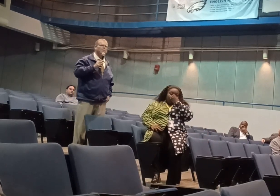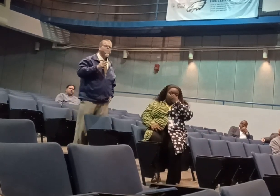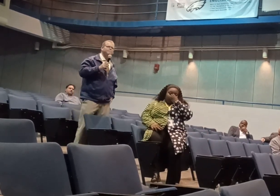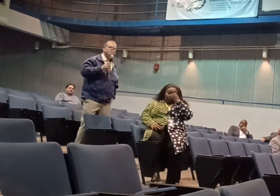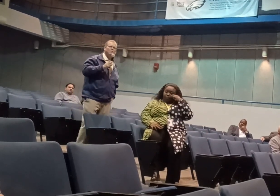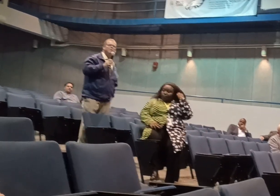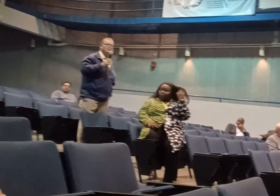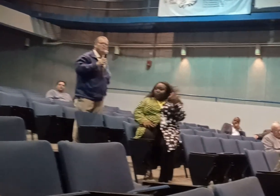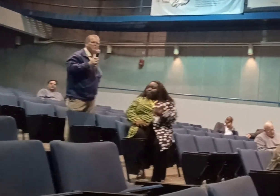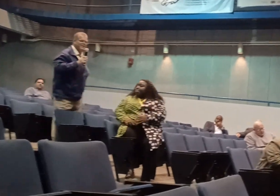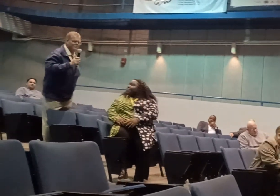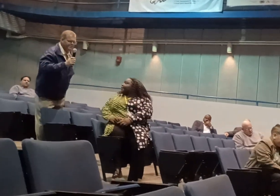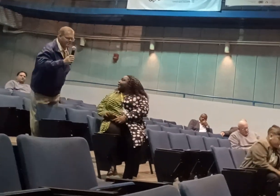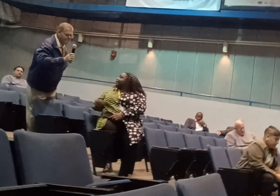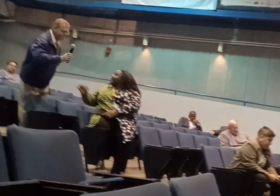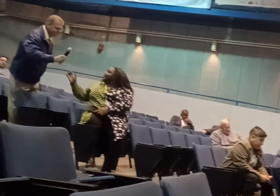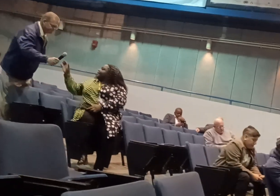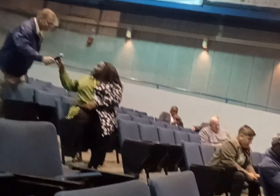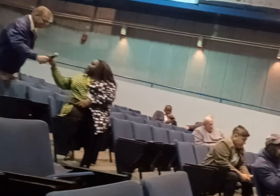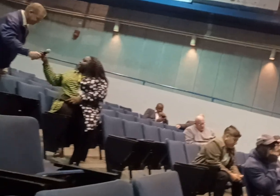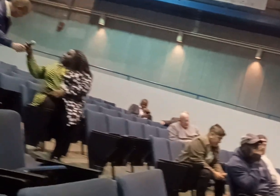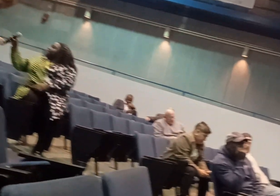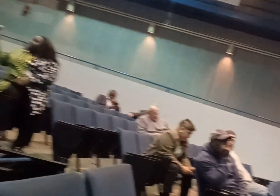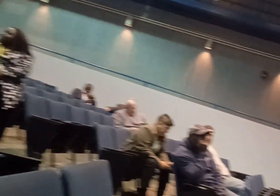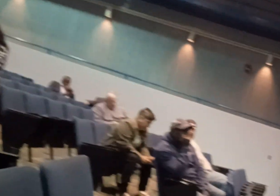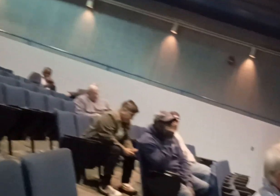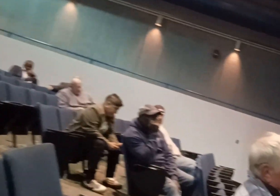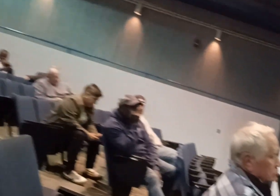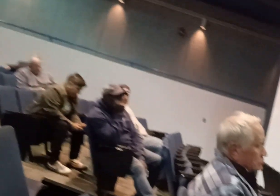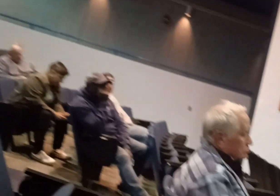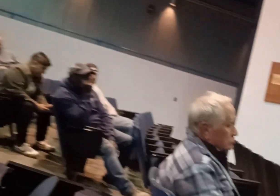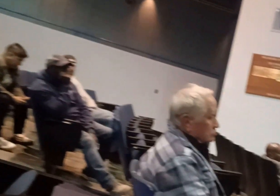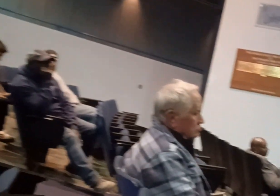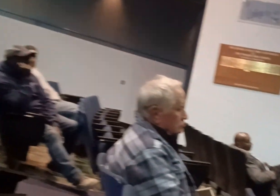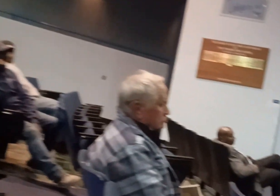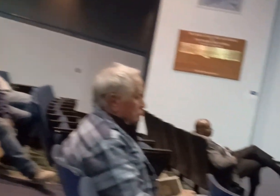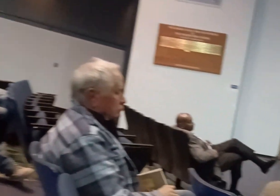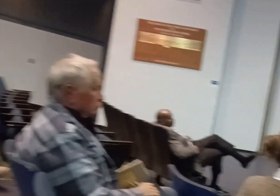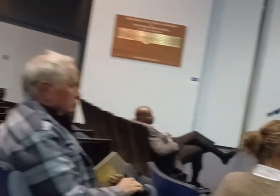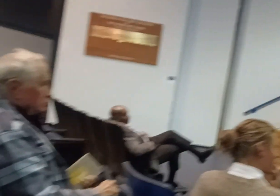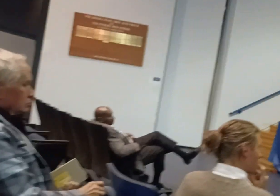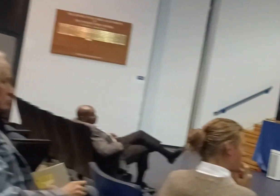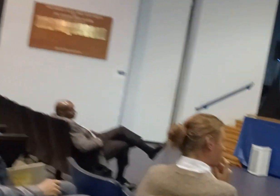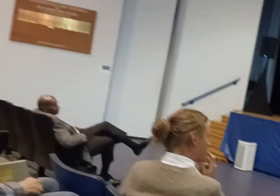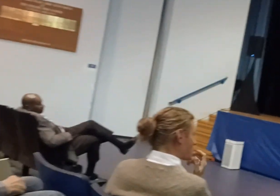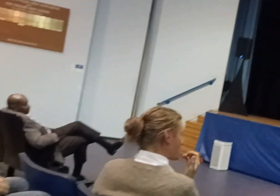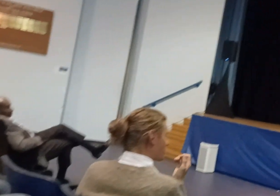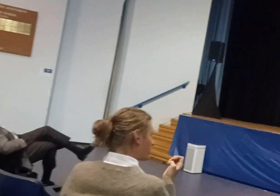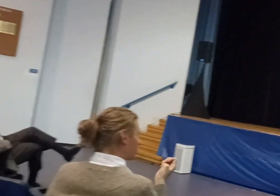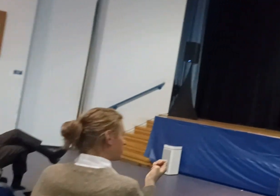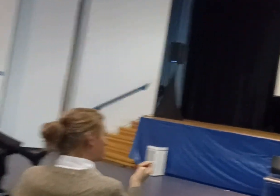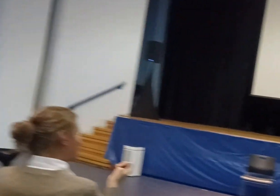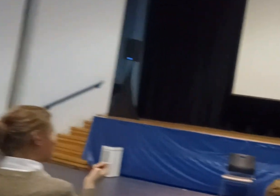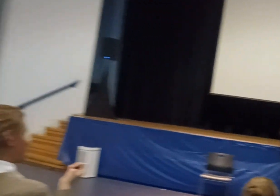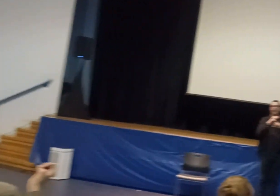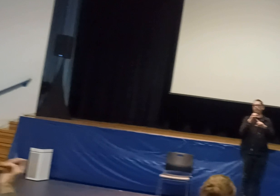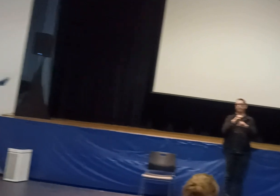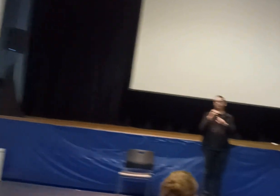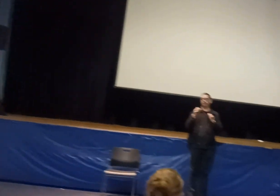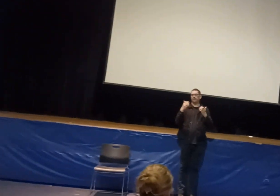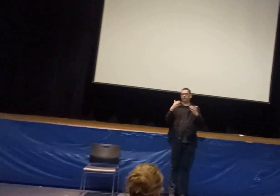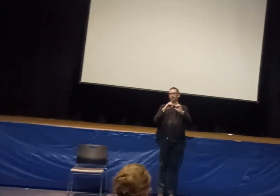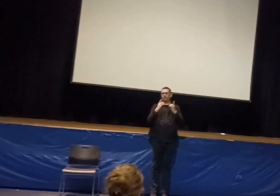very well. Thank you so much for the comment. We are certainly in coordination with the Capital Delivery Department who will deliver